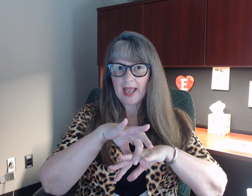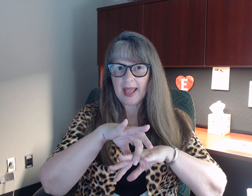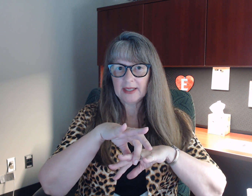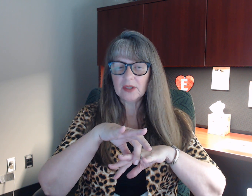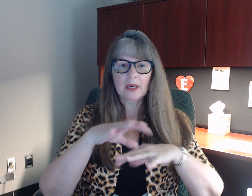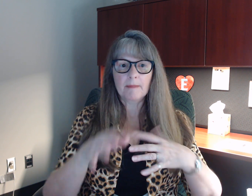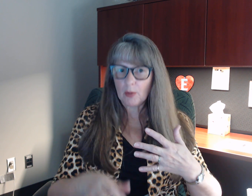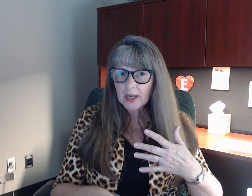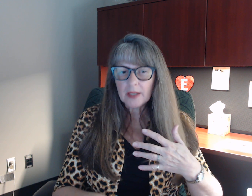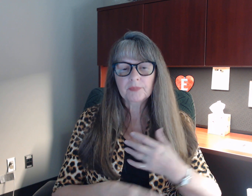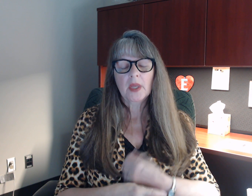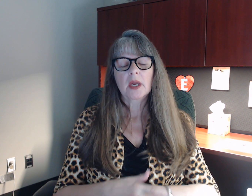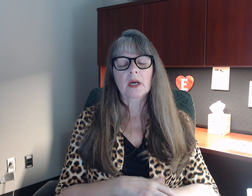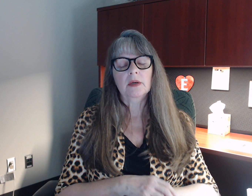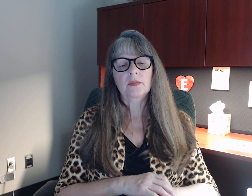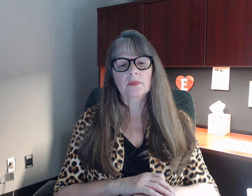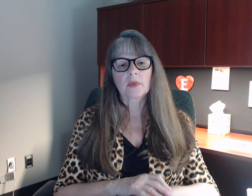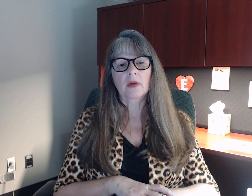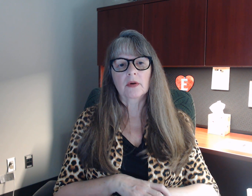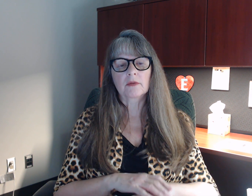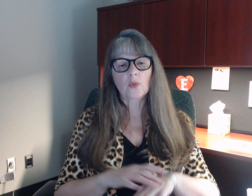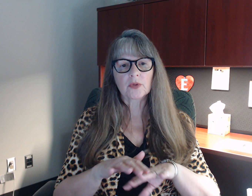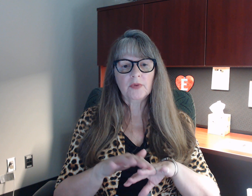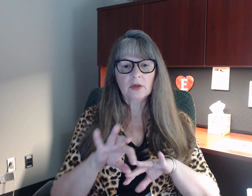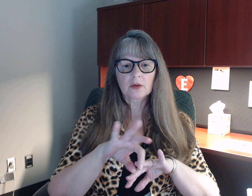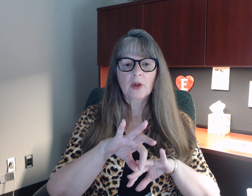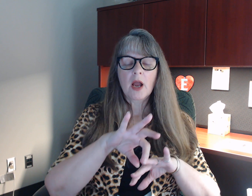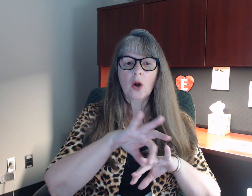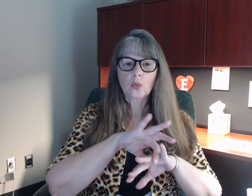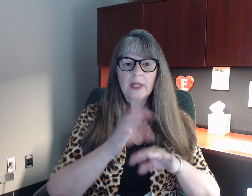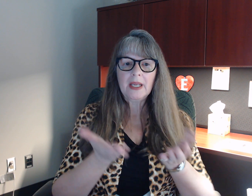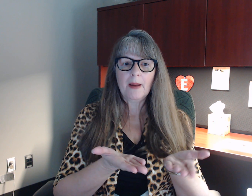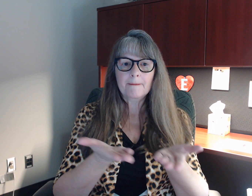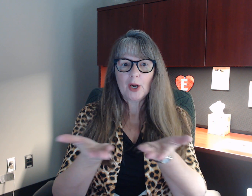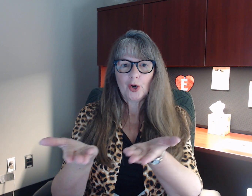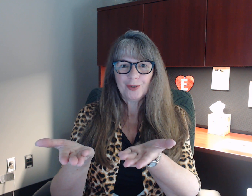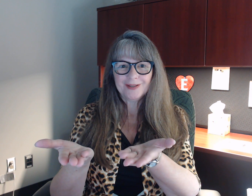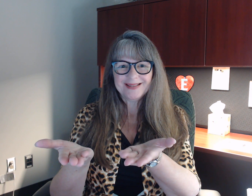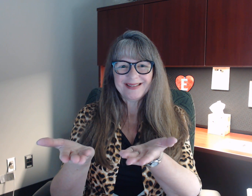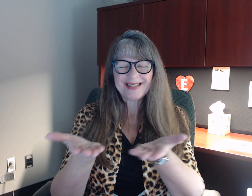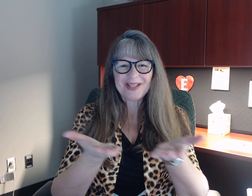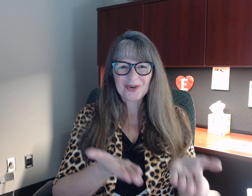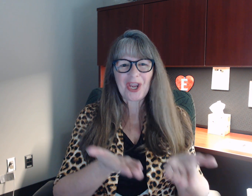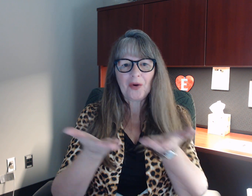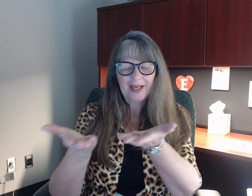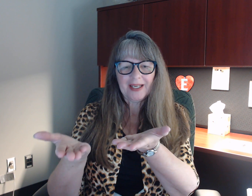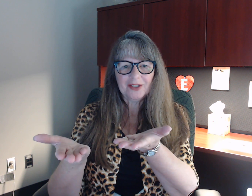hand in America. On the fourth finger, a ring bearer. See, they're carrying it. Usually